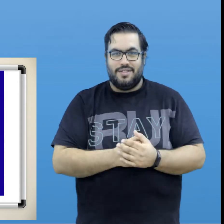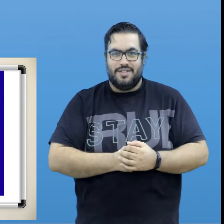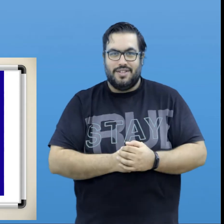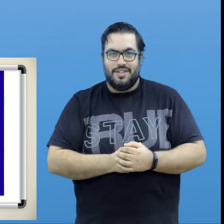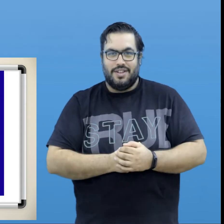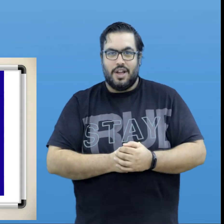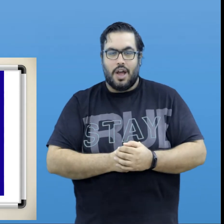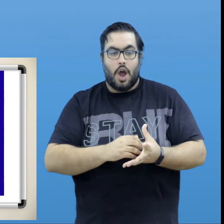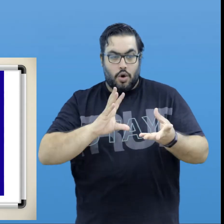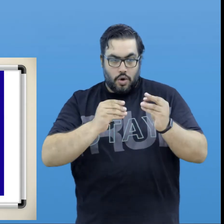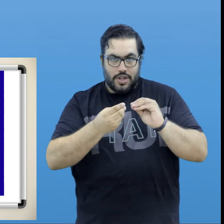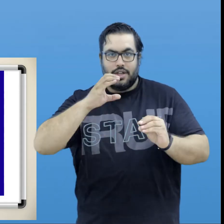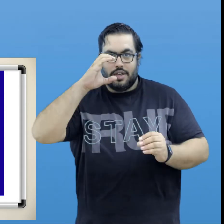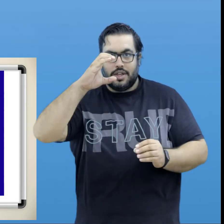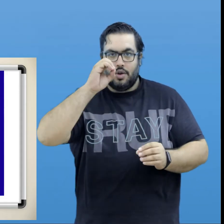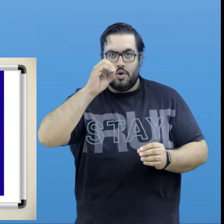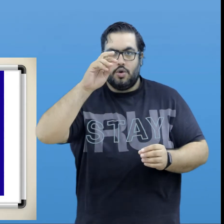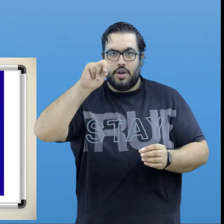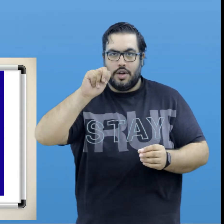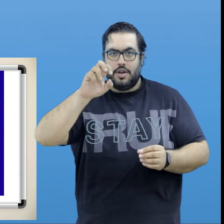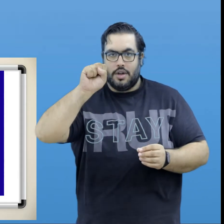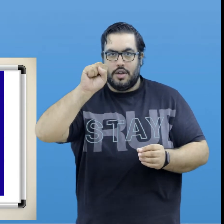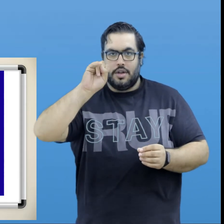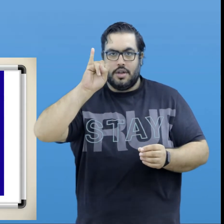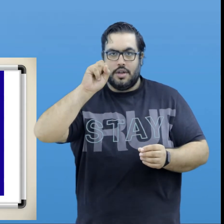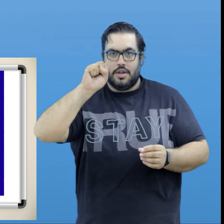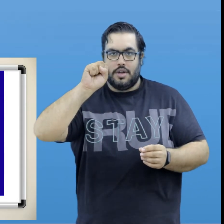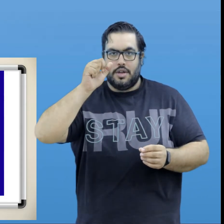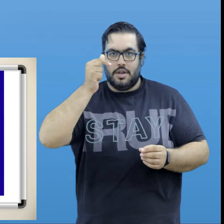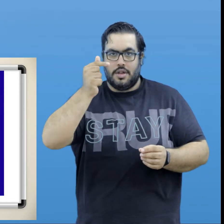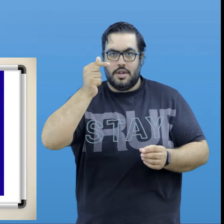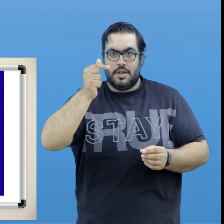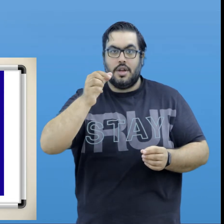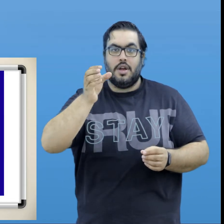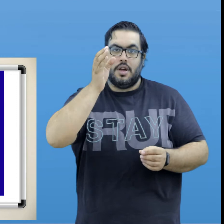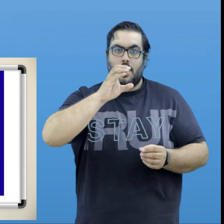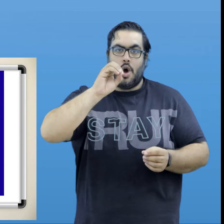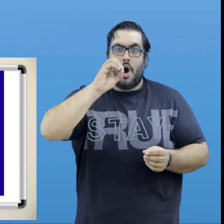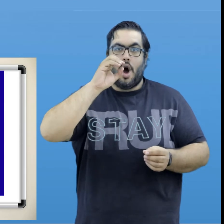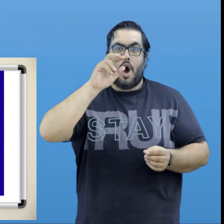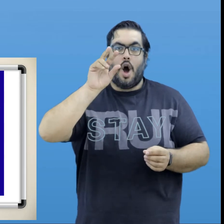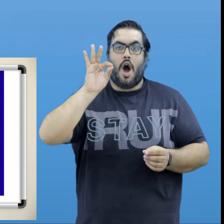is consist of or contain. For example,